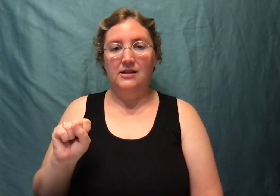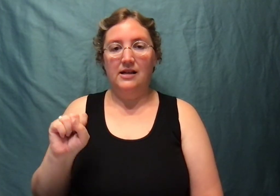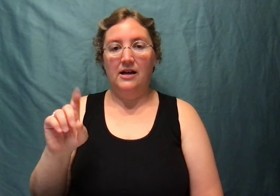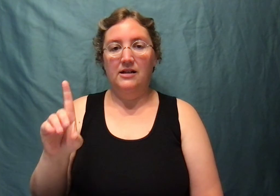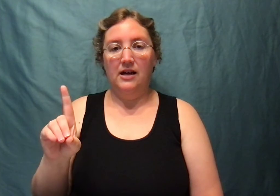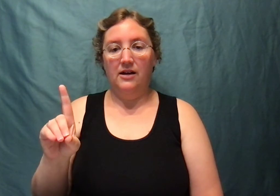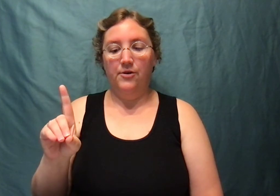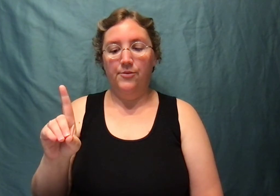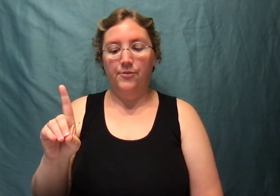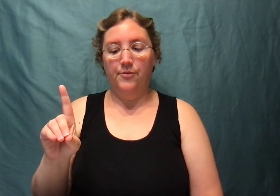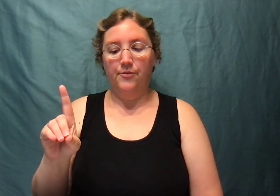San Diego,